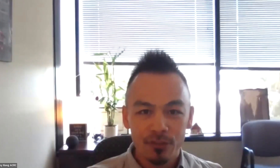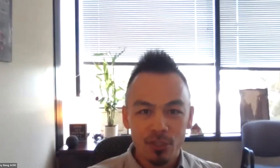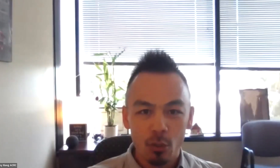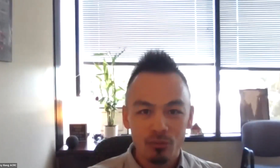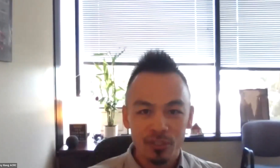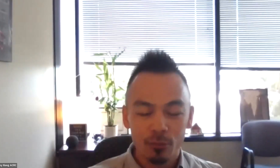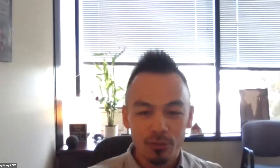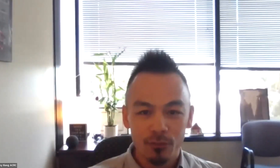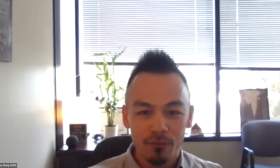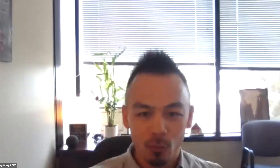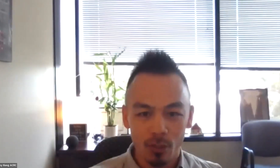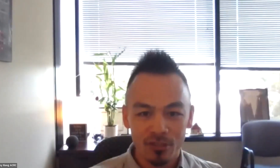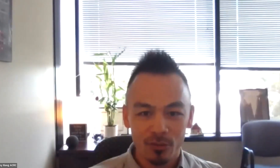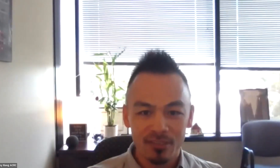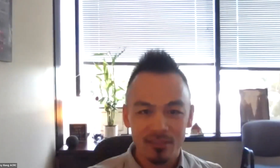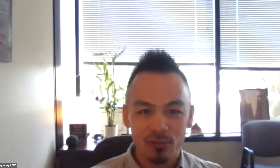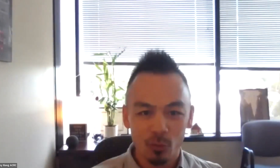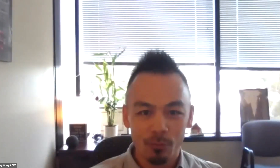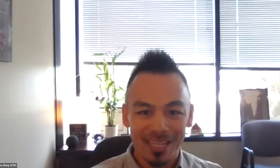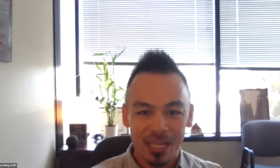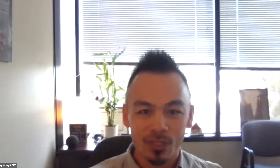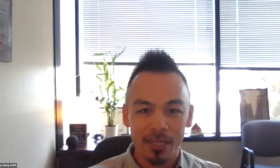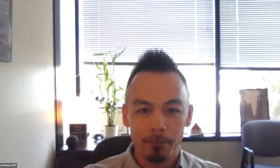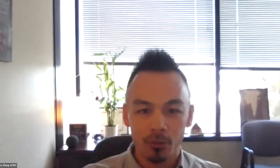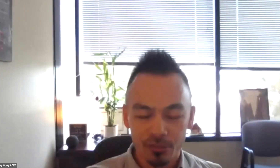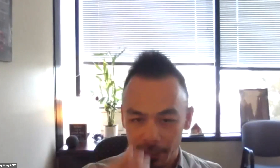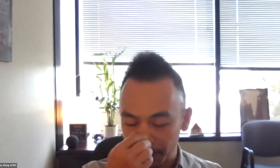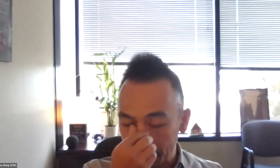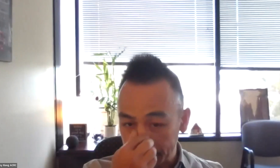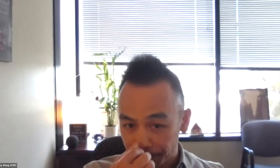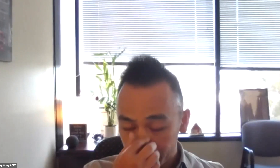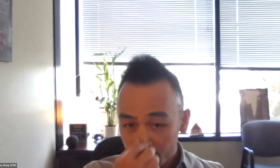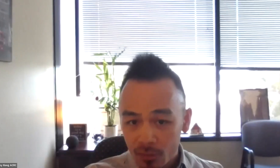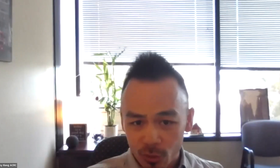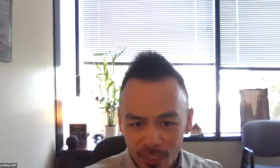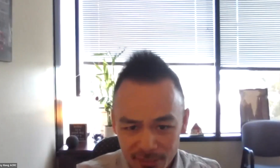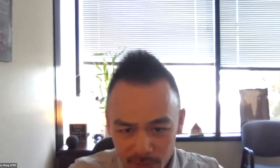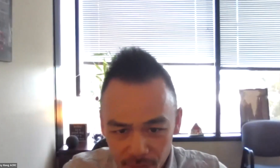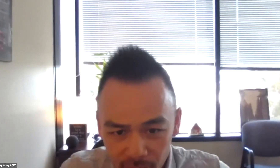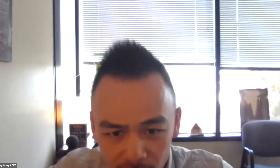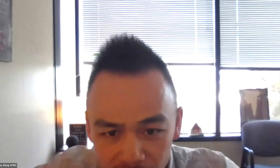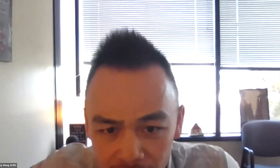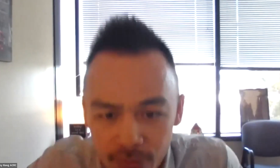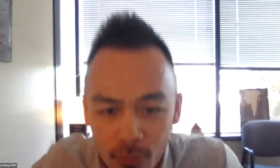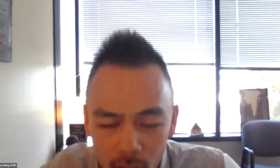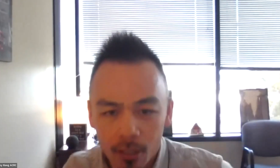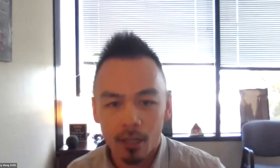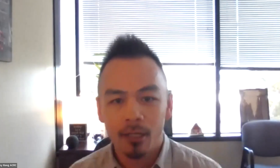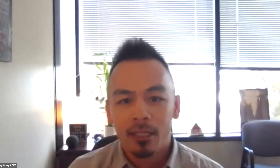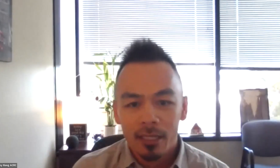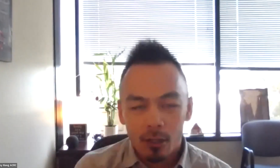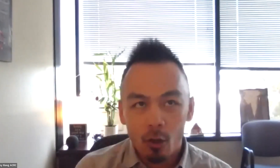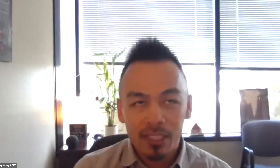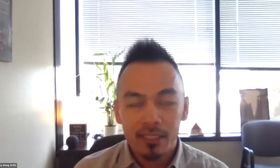under service code 024. So this essentially would be a reimbursement. So we are specifically looking at